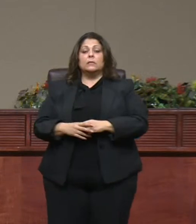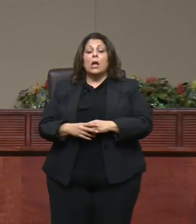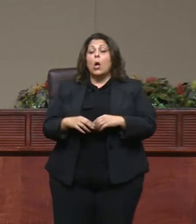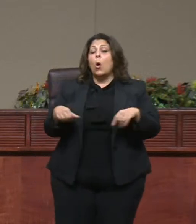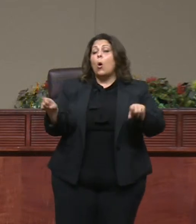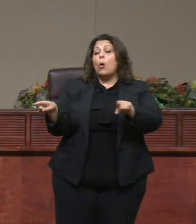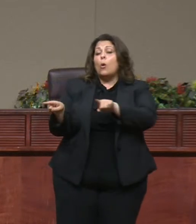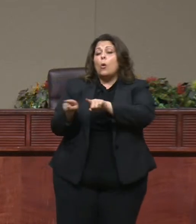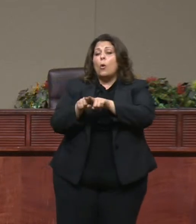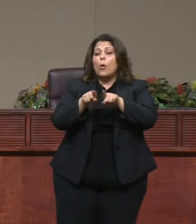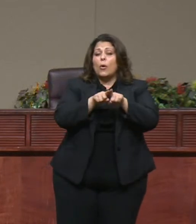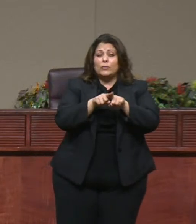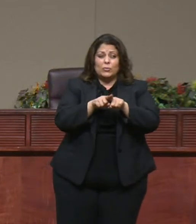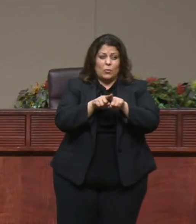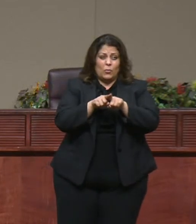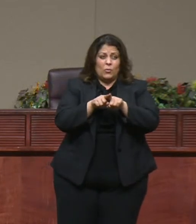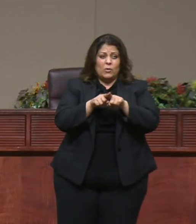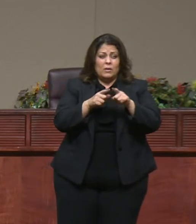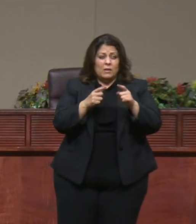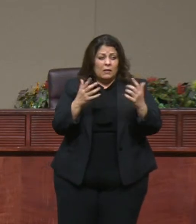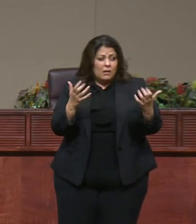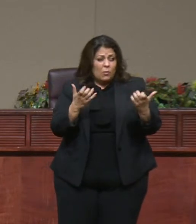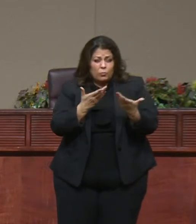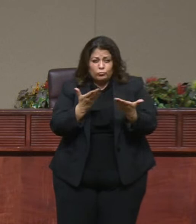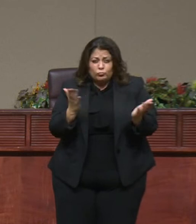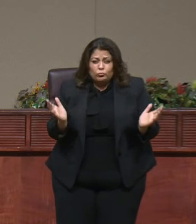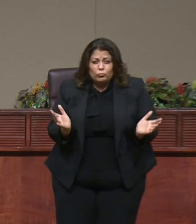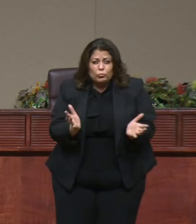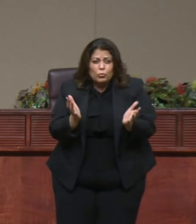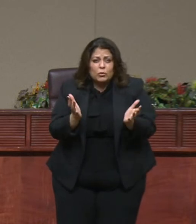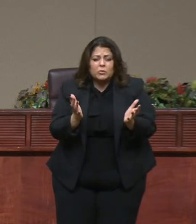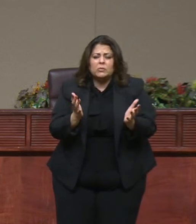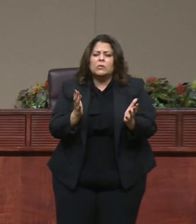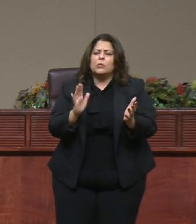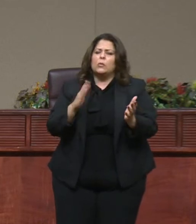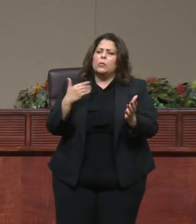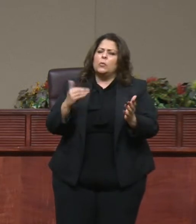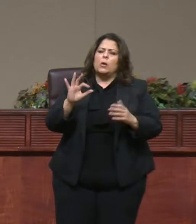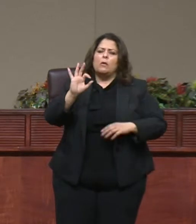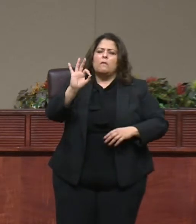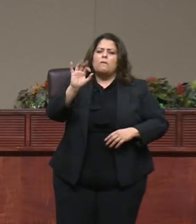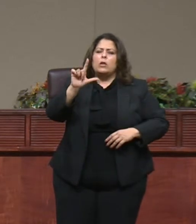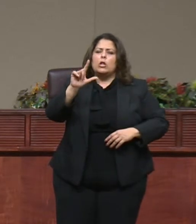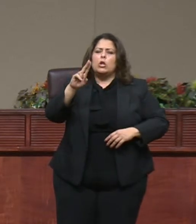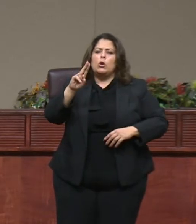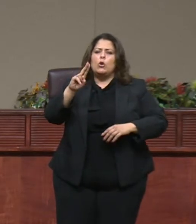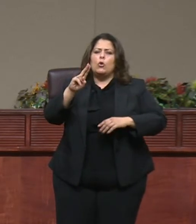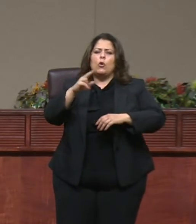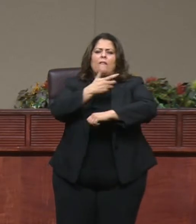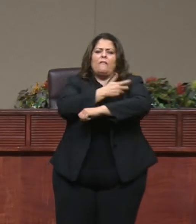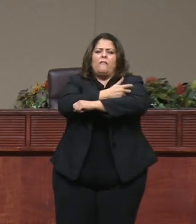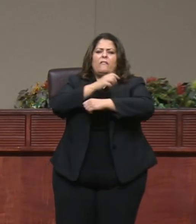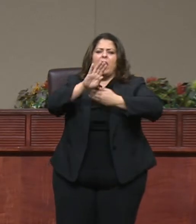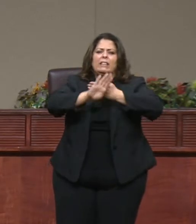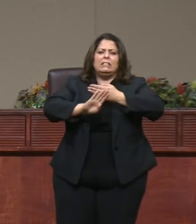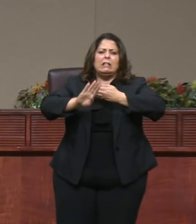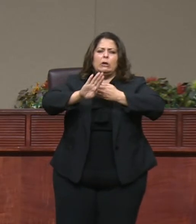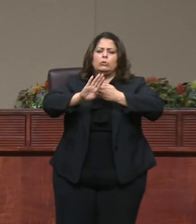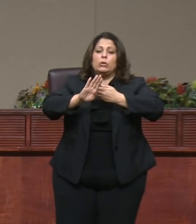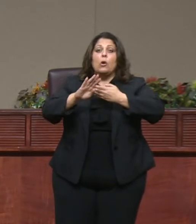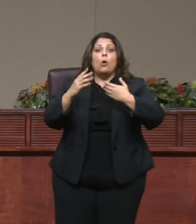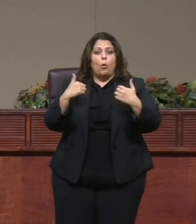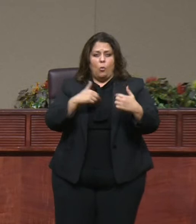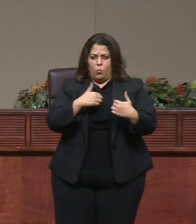would like to encourage everyone to please vaccinate against the flu. We are having a flu